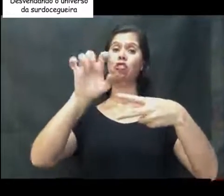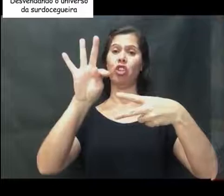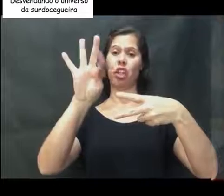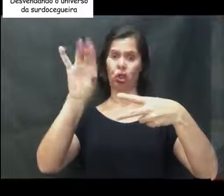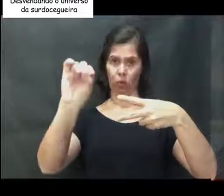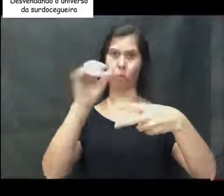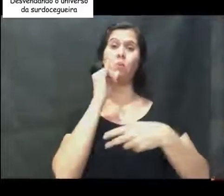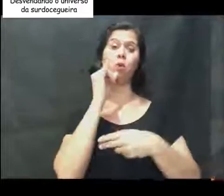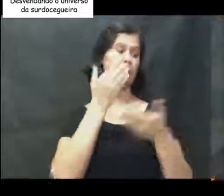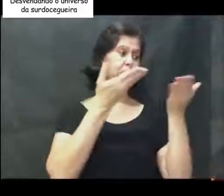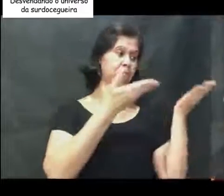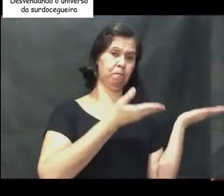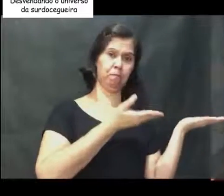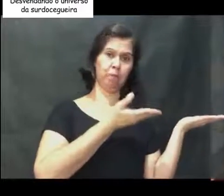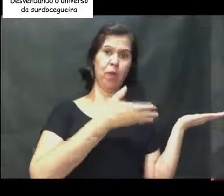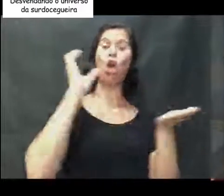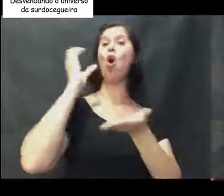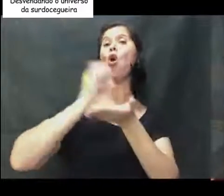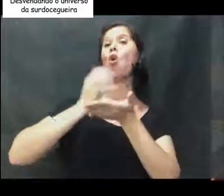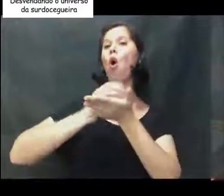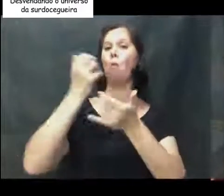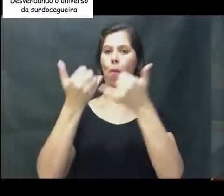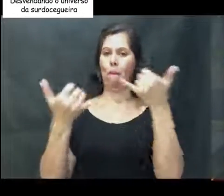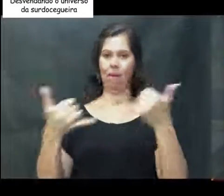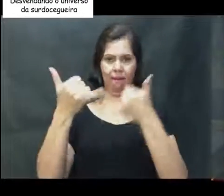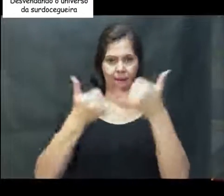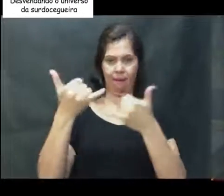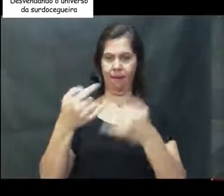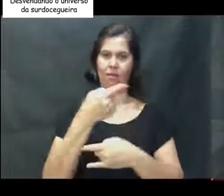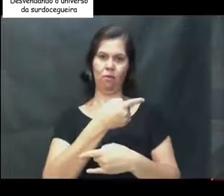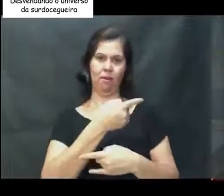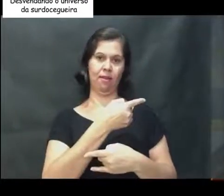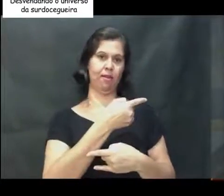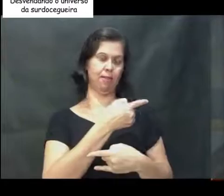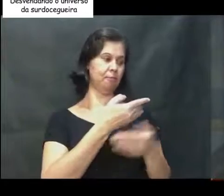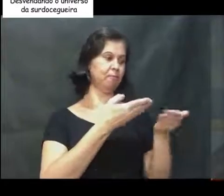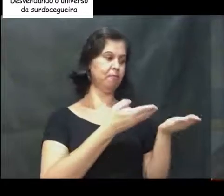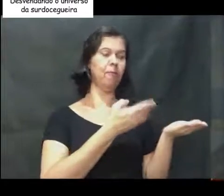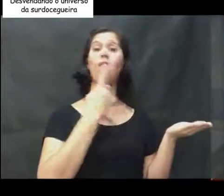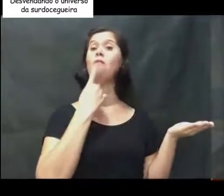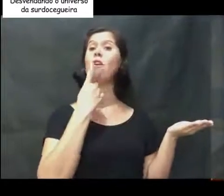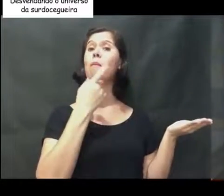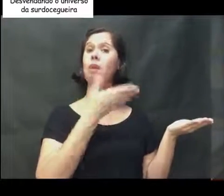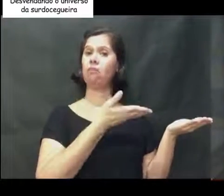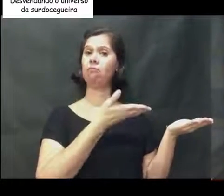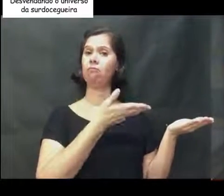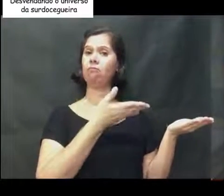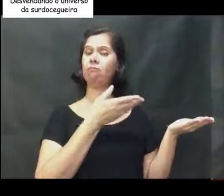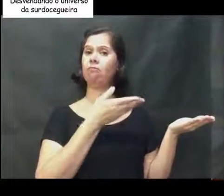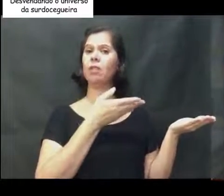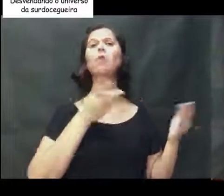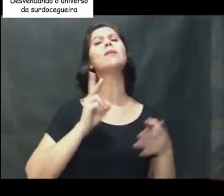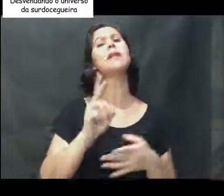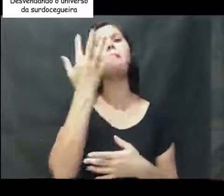The little glass, a toy glass. This glass that I'm showing you is a red toy glass. So every time